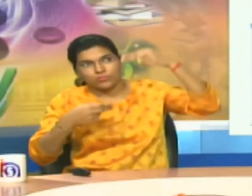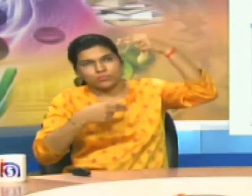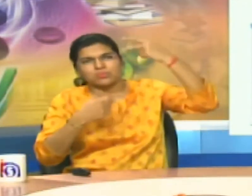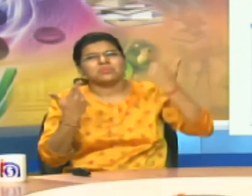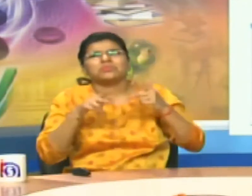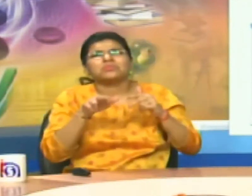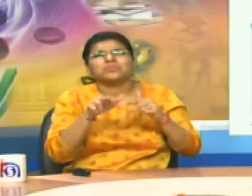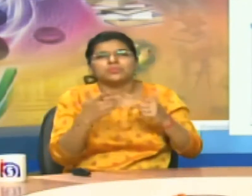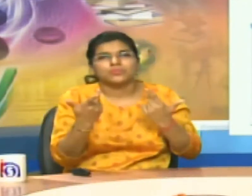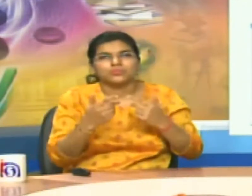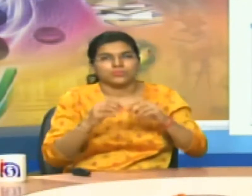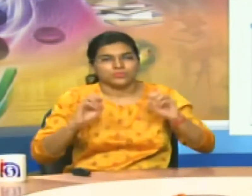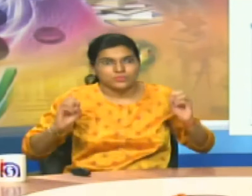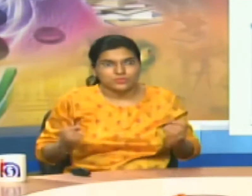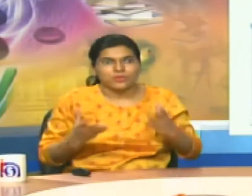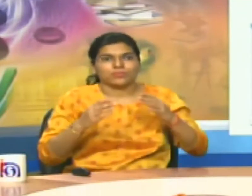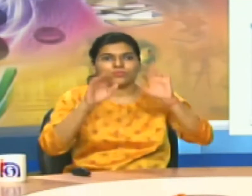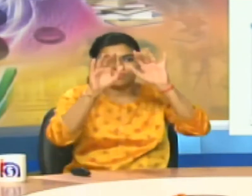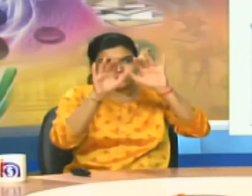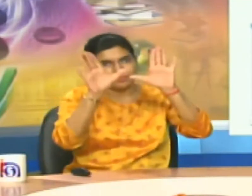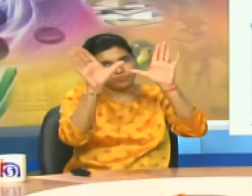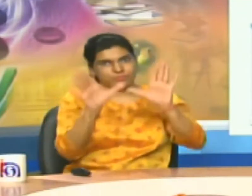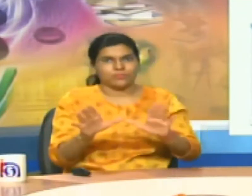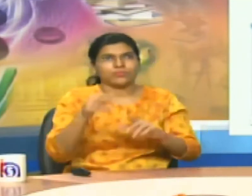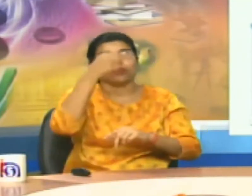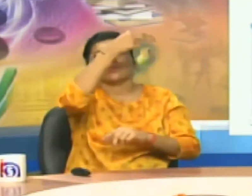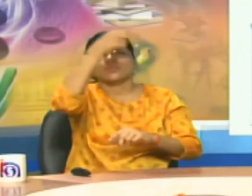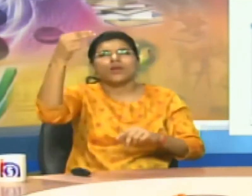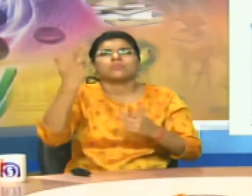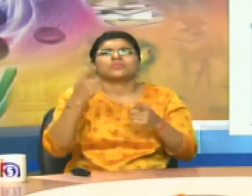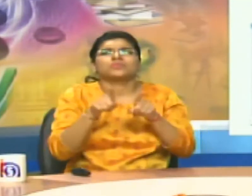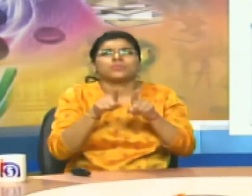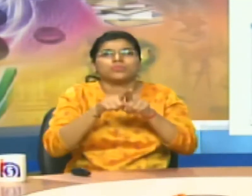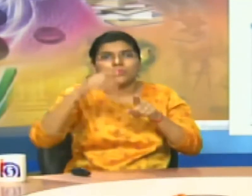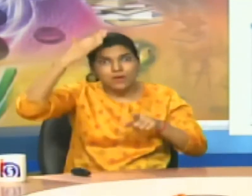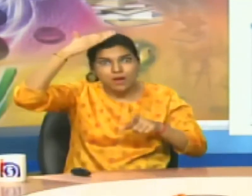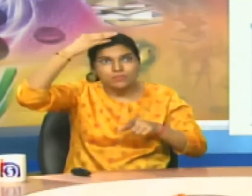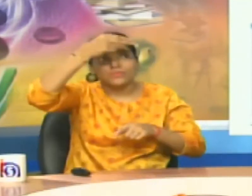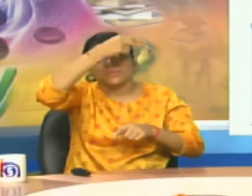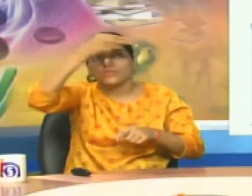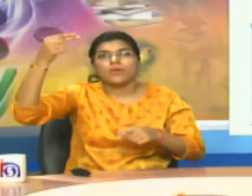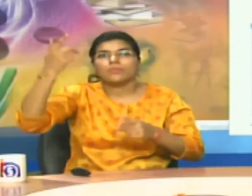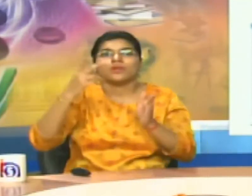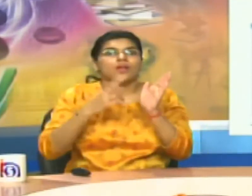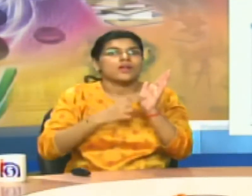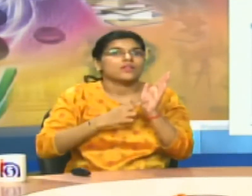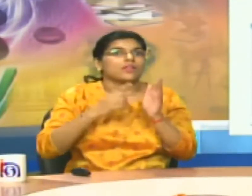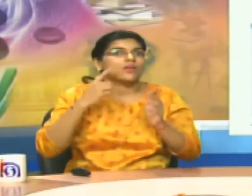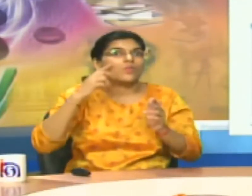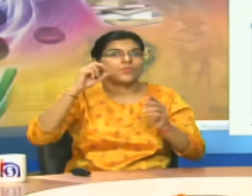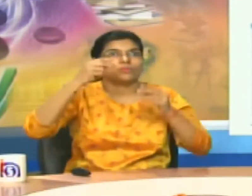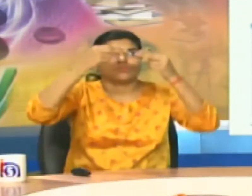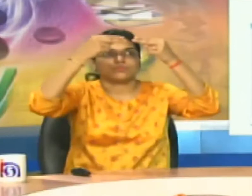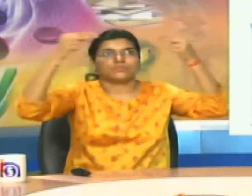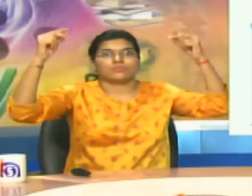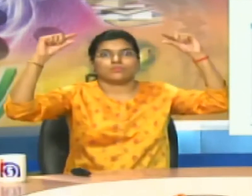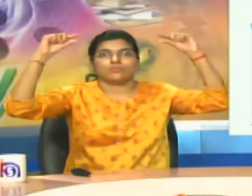footer, like we have head and foot. So, in any text we have the top portion that is known as